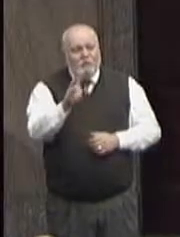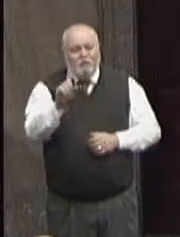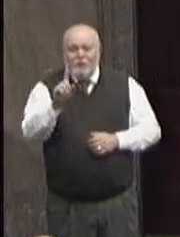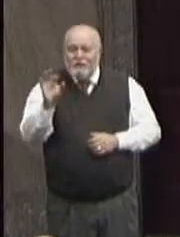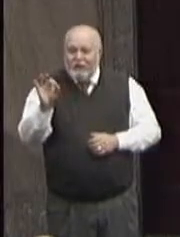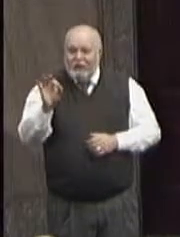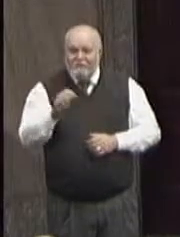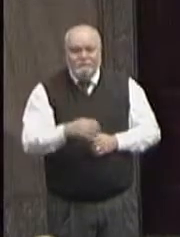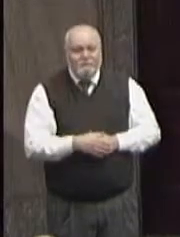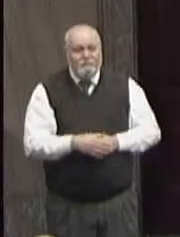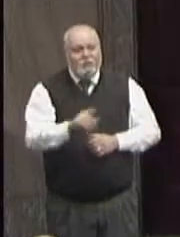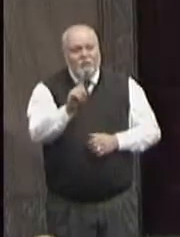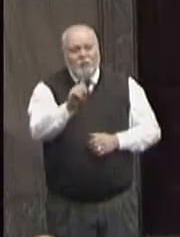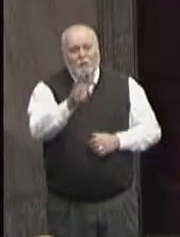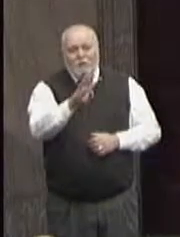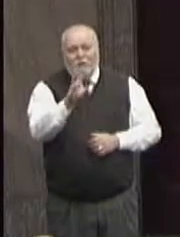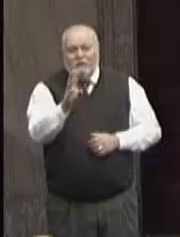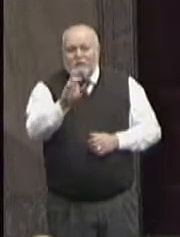14619,